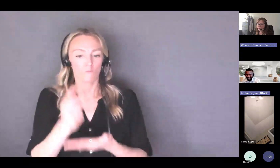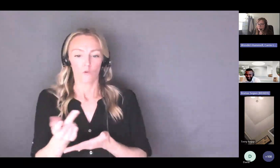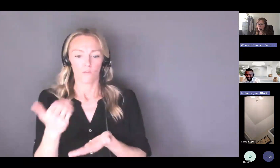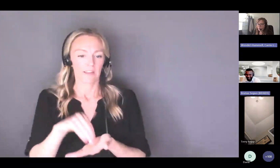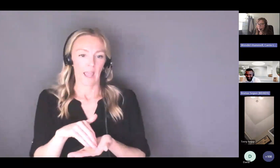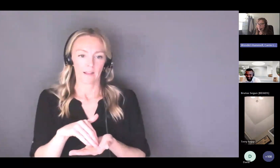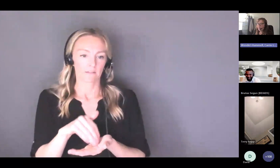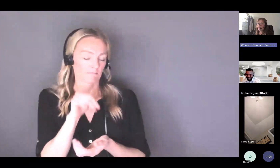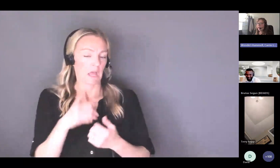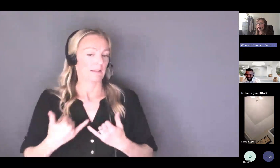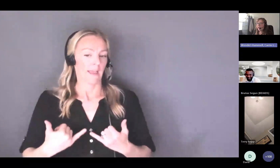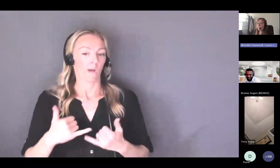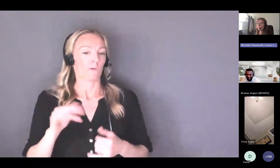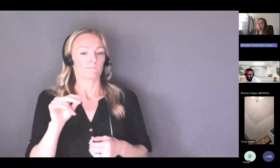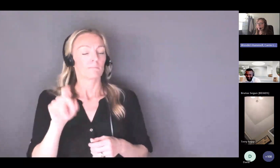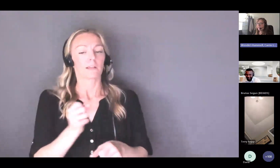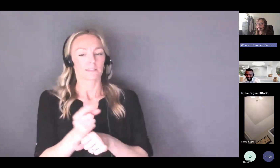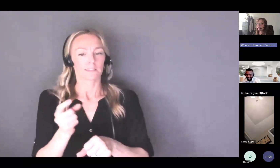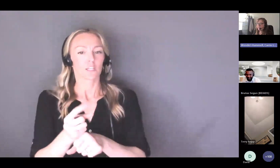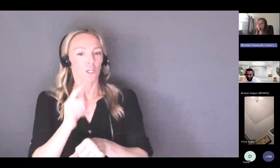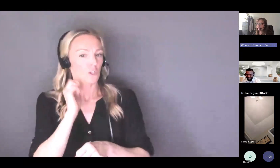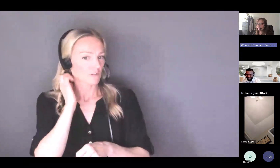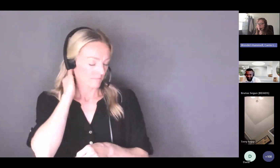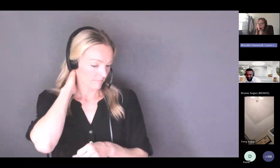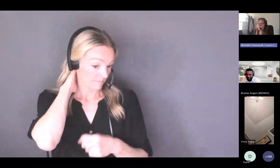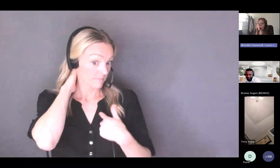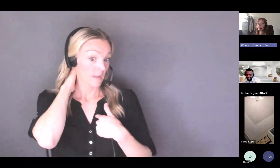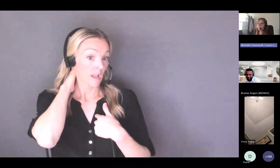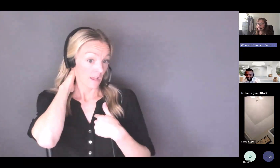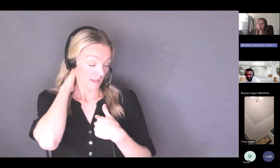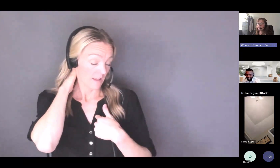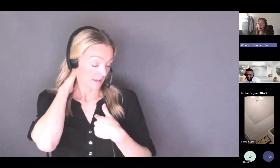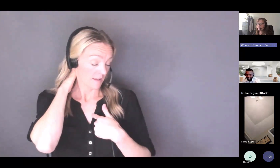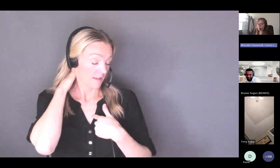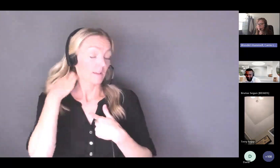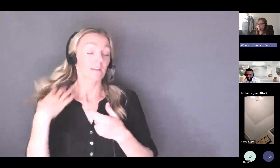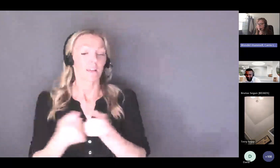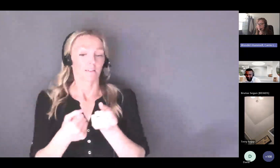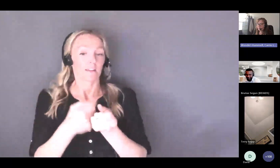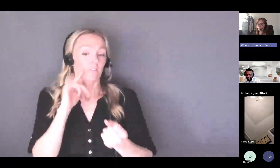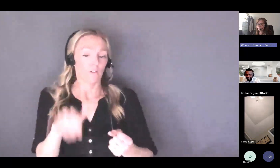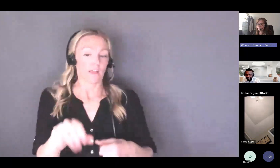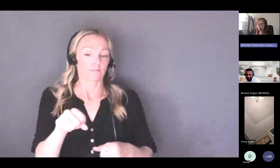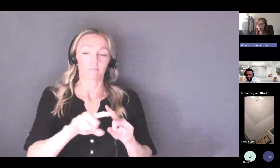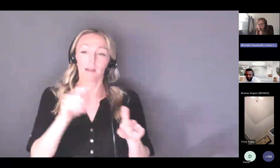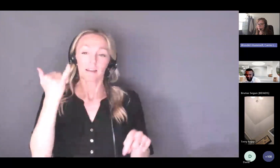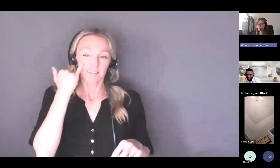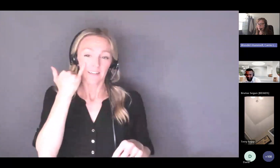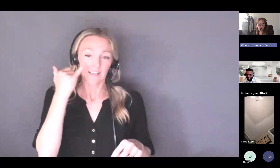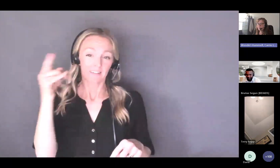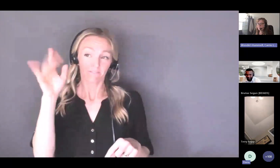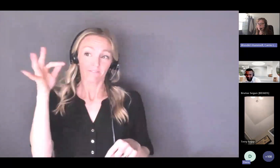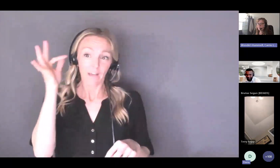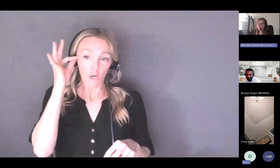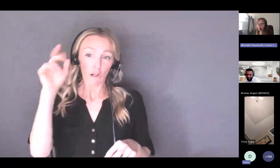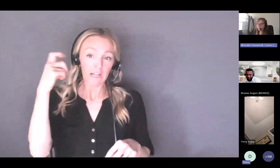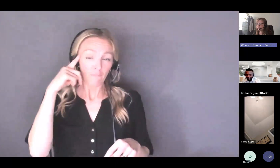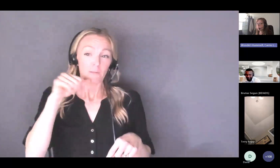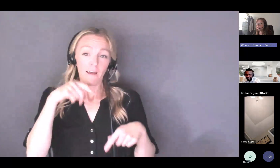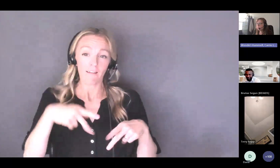not now. I certainly advocate for that approach, but if the government isn't allowing it at the federal level,